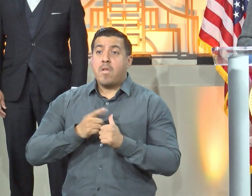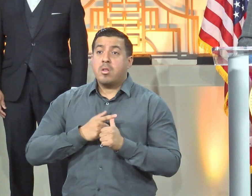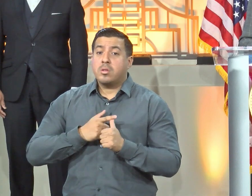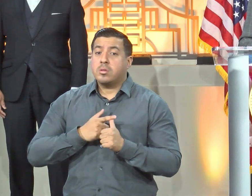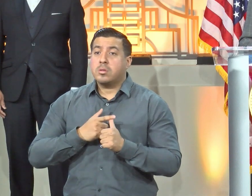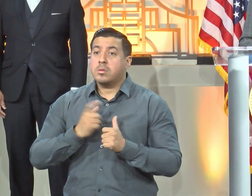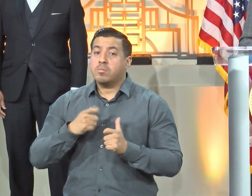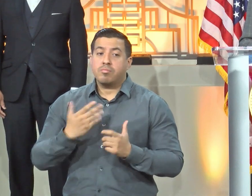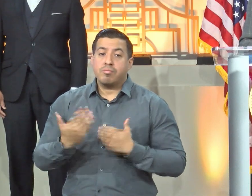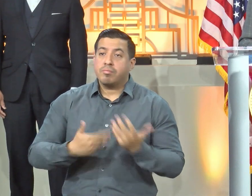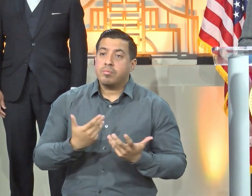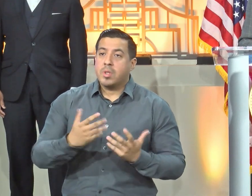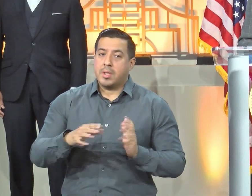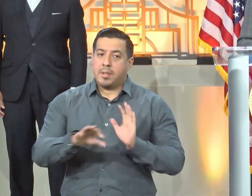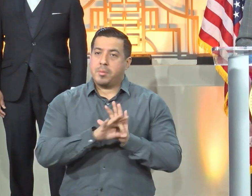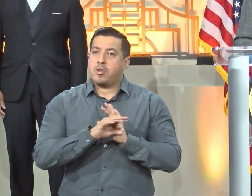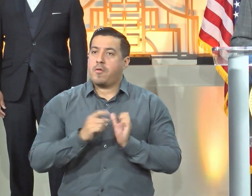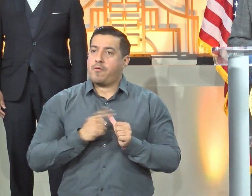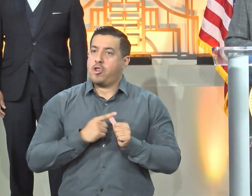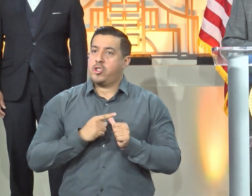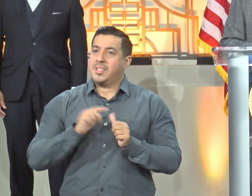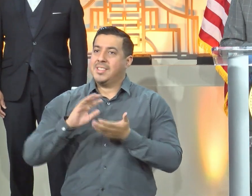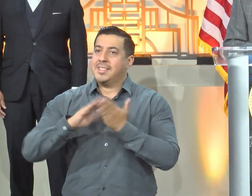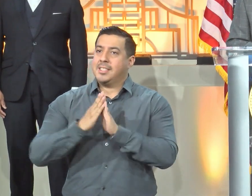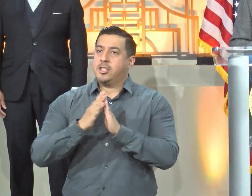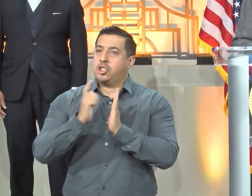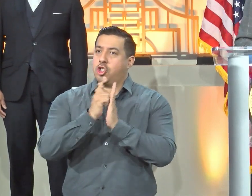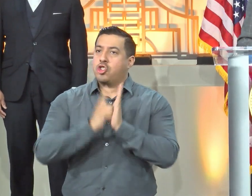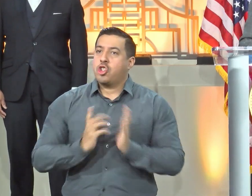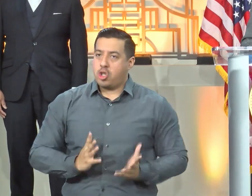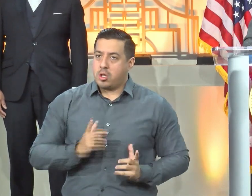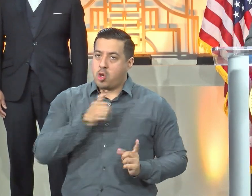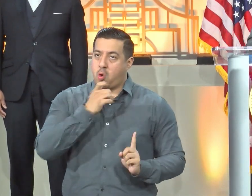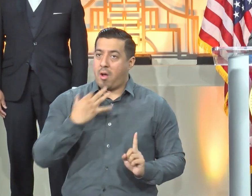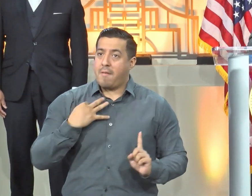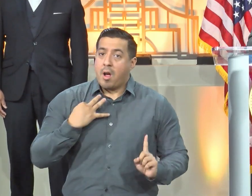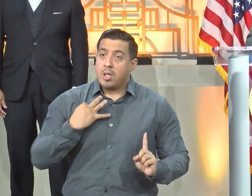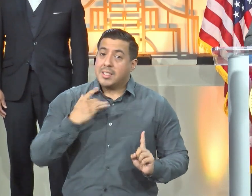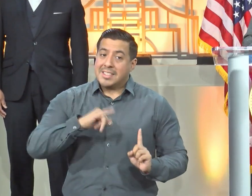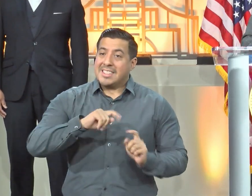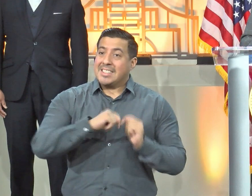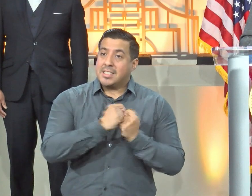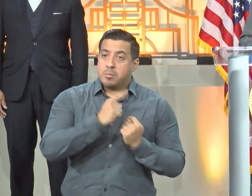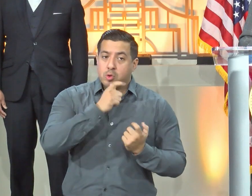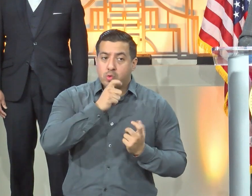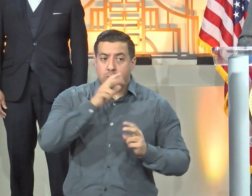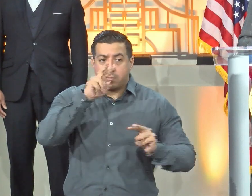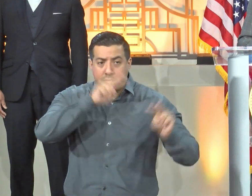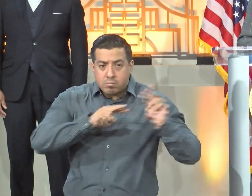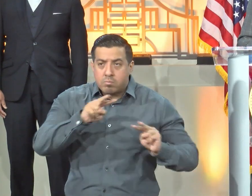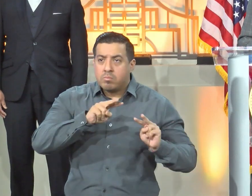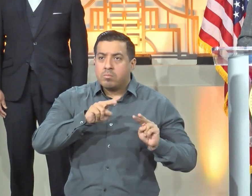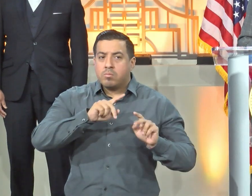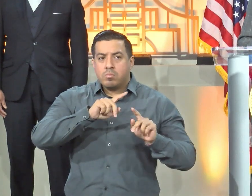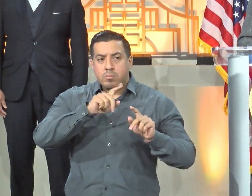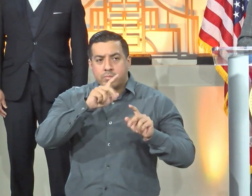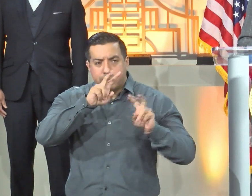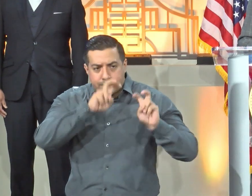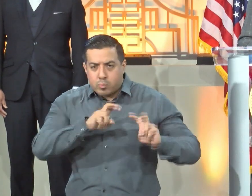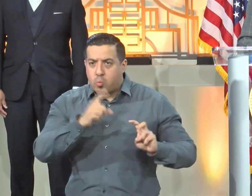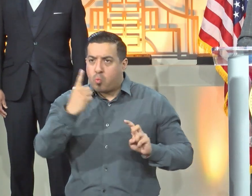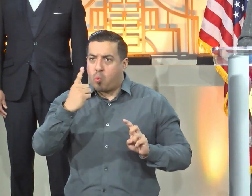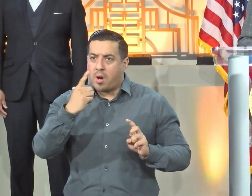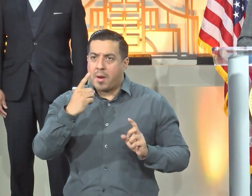select a new city attorney. A volunteer-only attorney search team evaluated candidates, and one